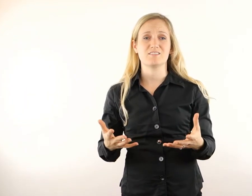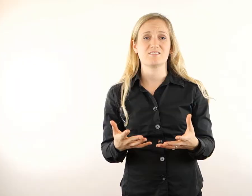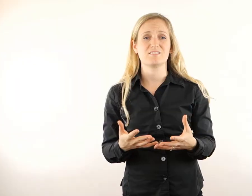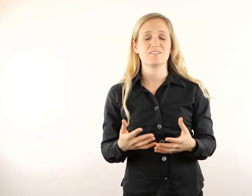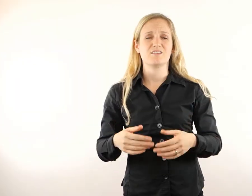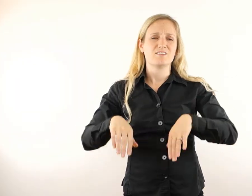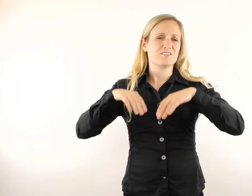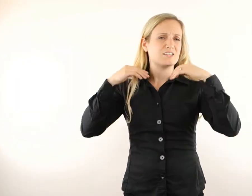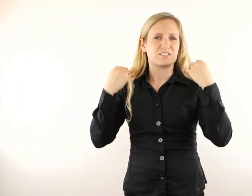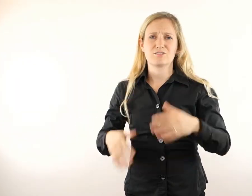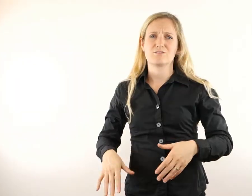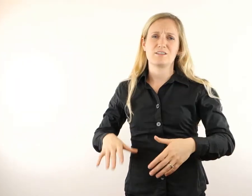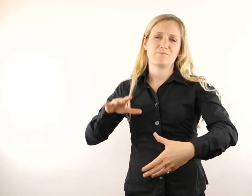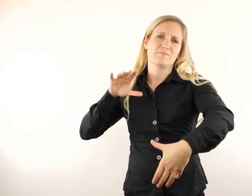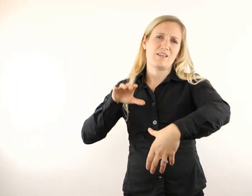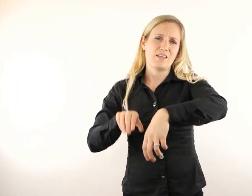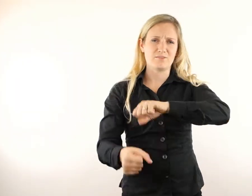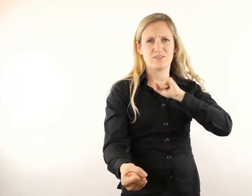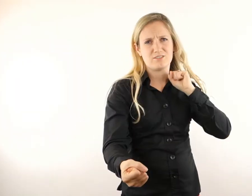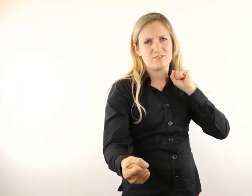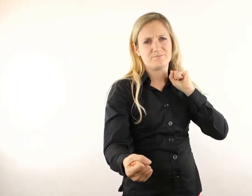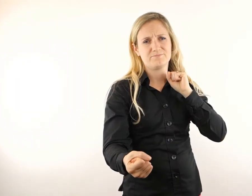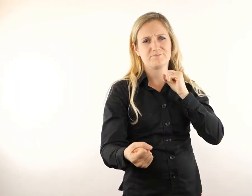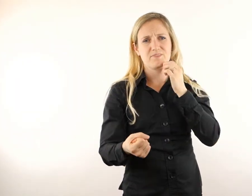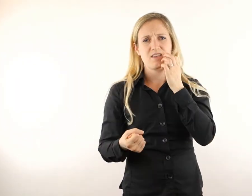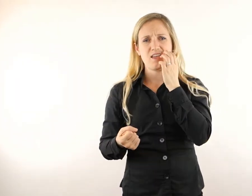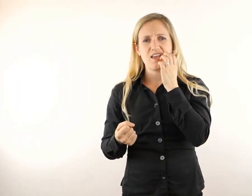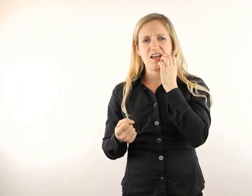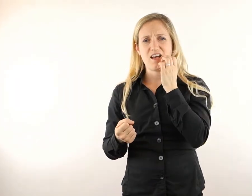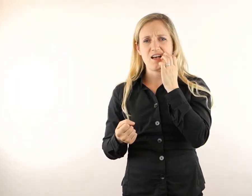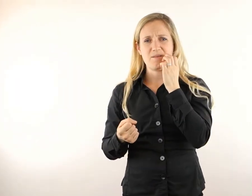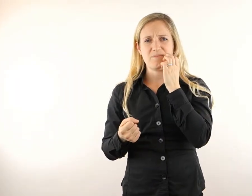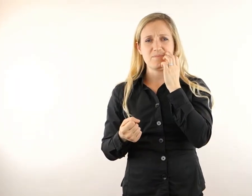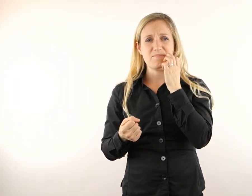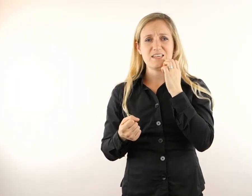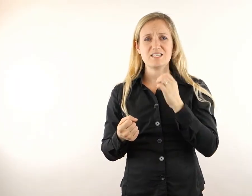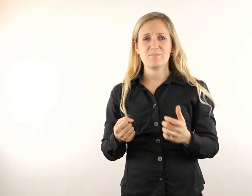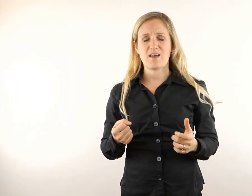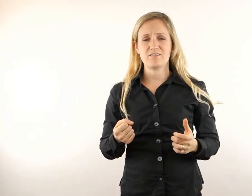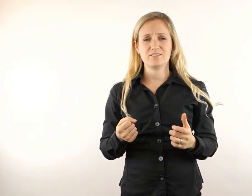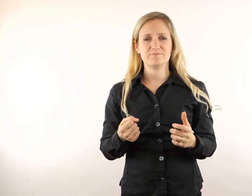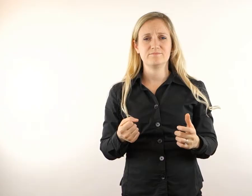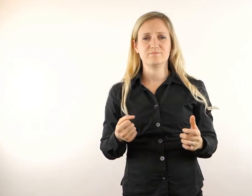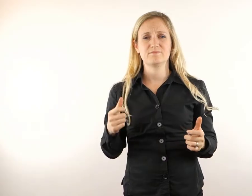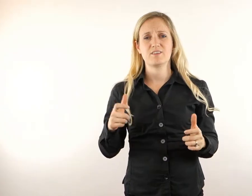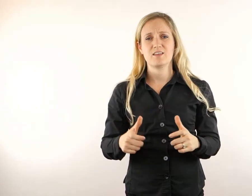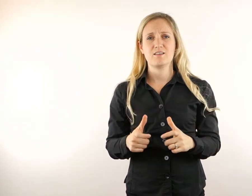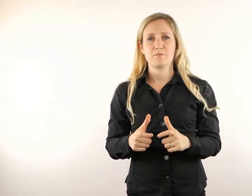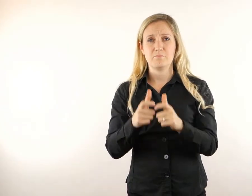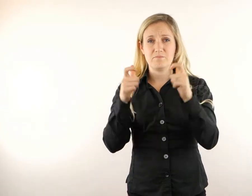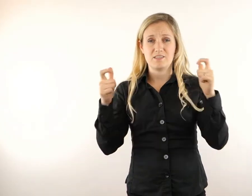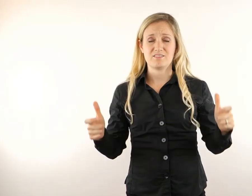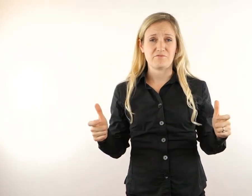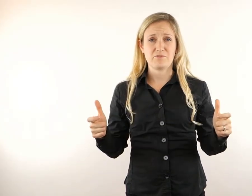sentence. Extreme anguish. The biggest battle, this sign for